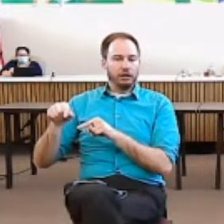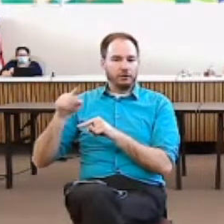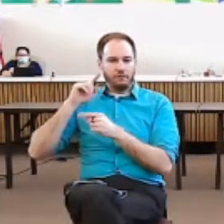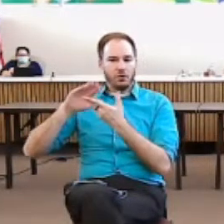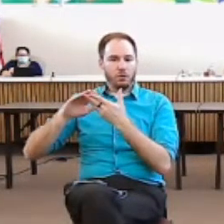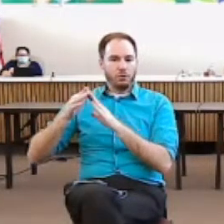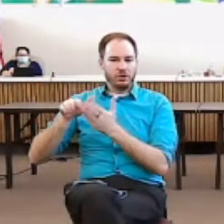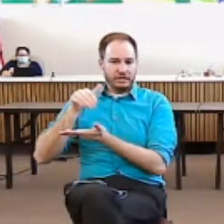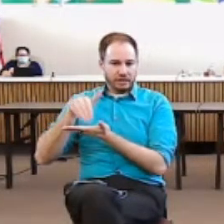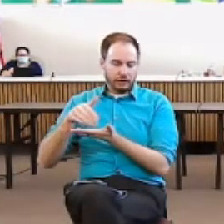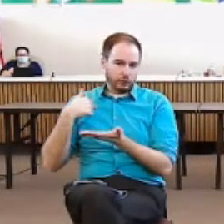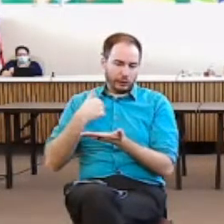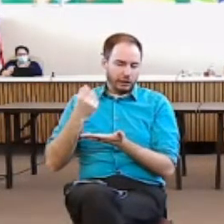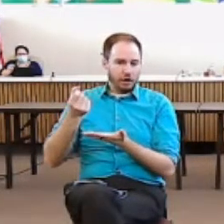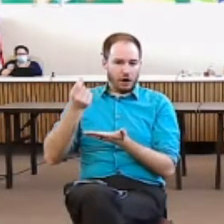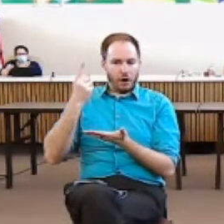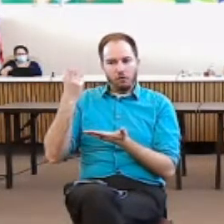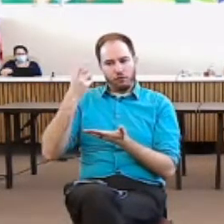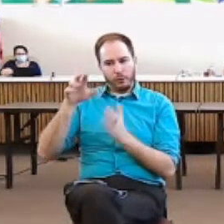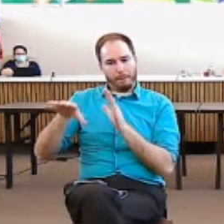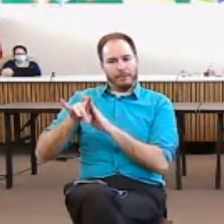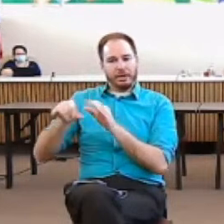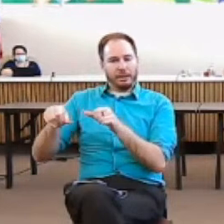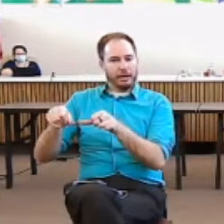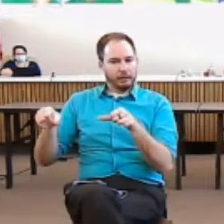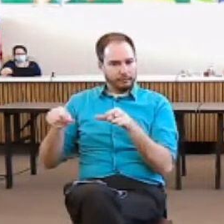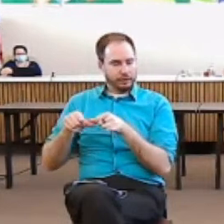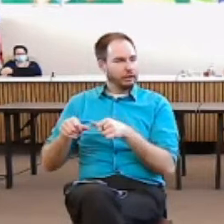community center. So we at least understand that.